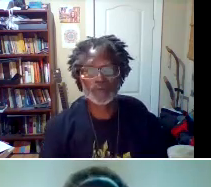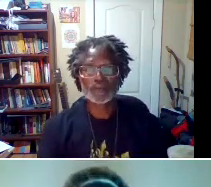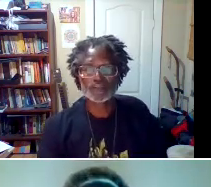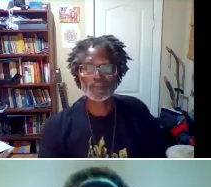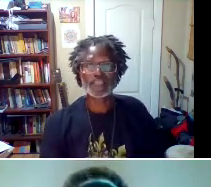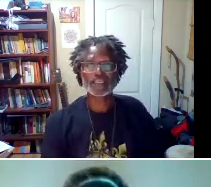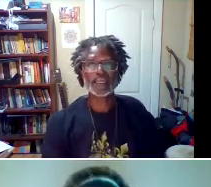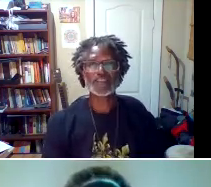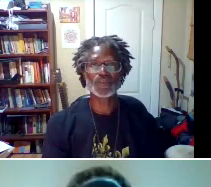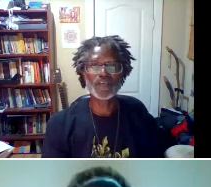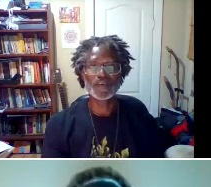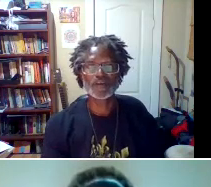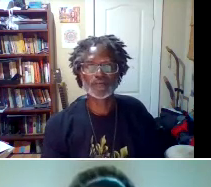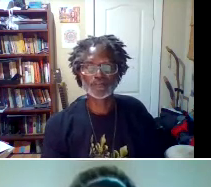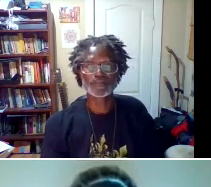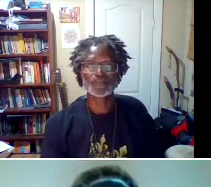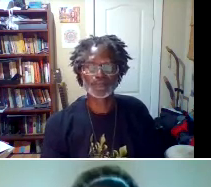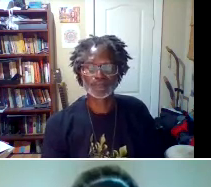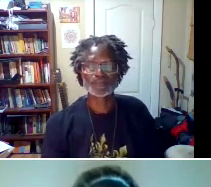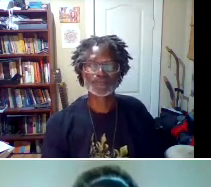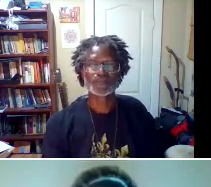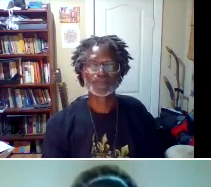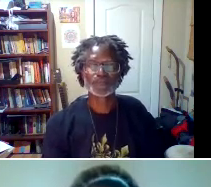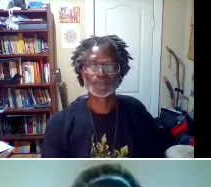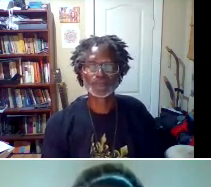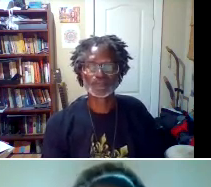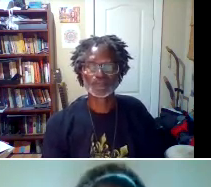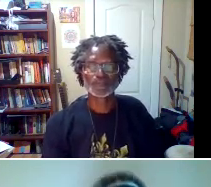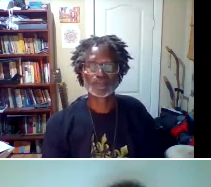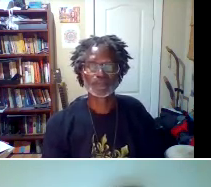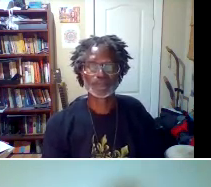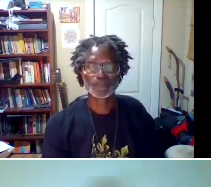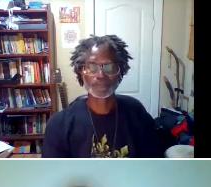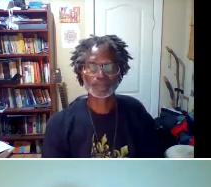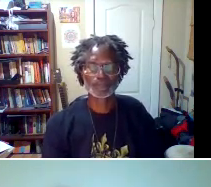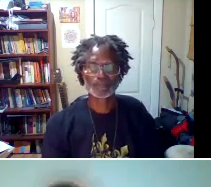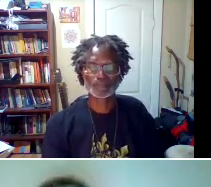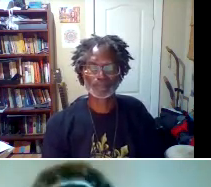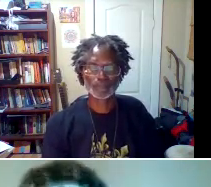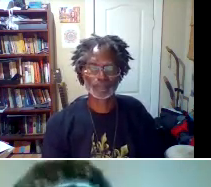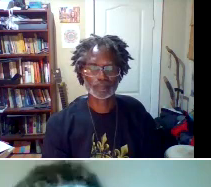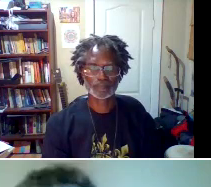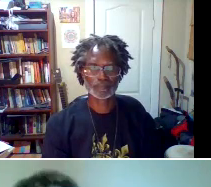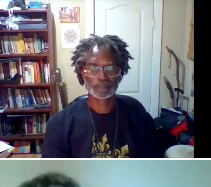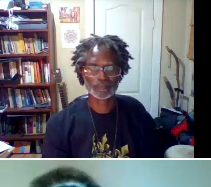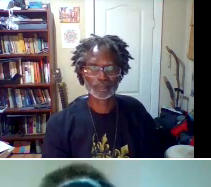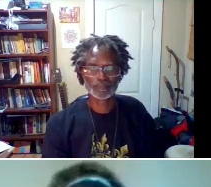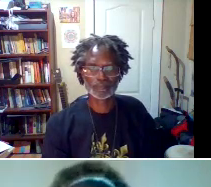in the community So I now was you're saying in, two different. I observed that people were